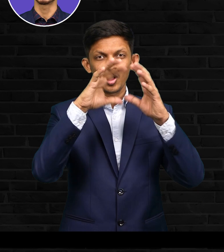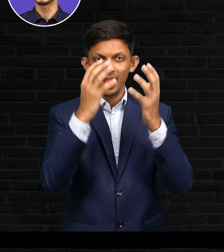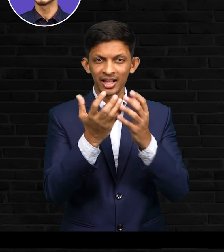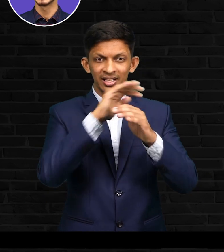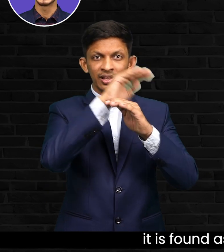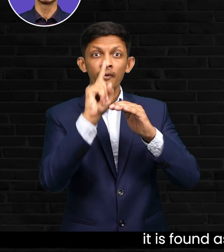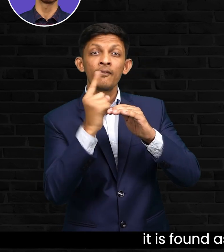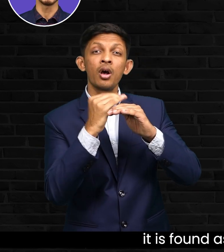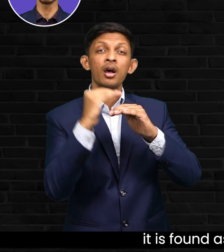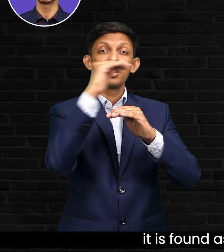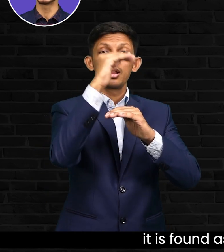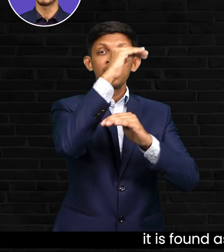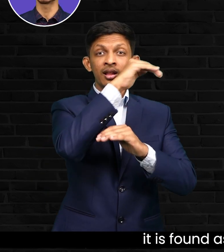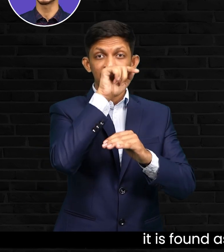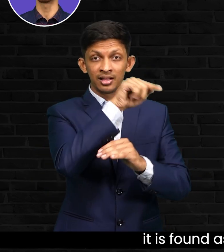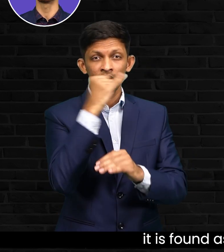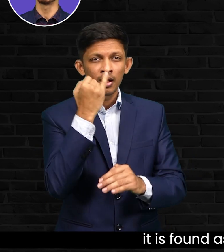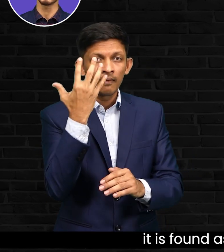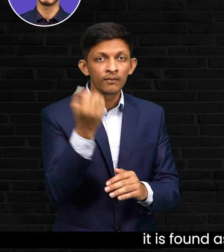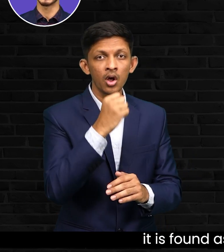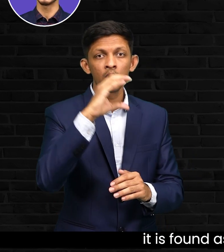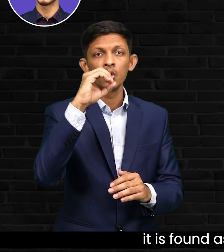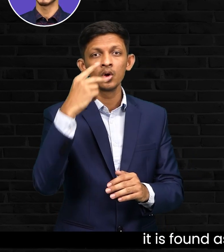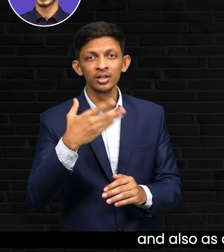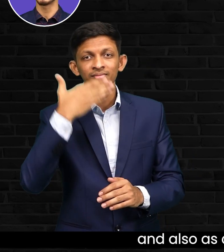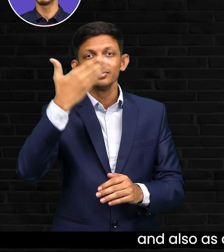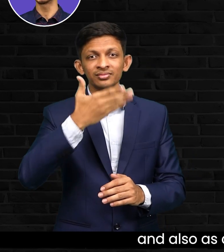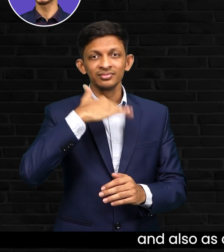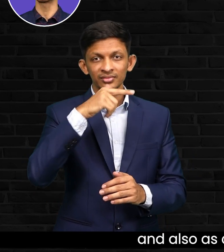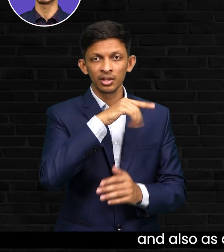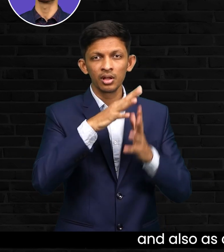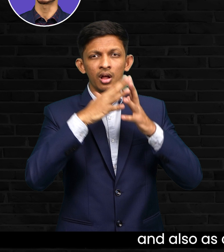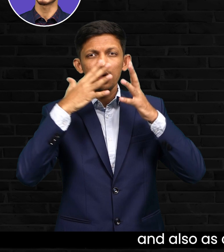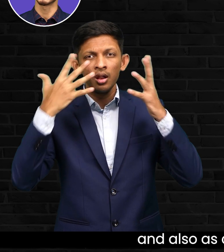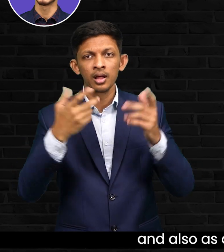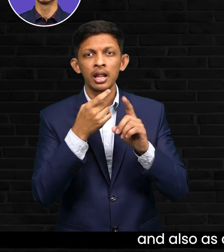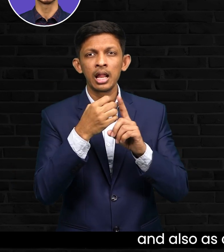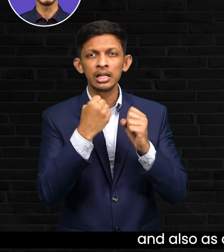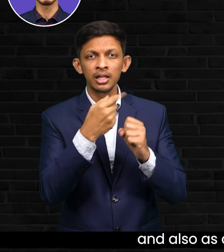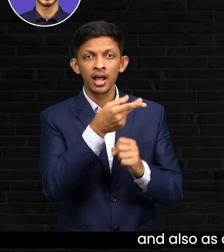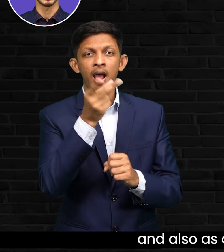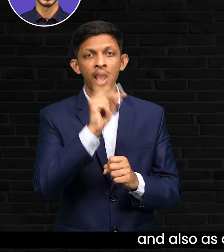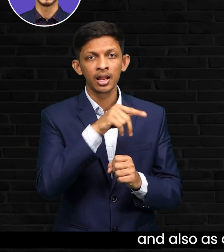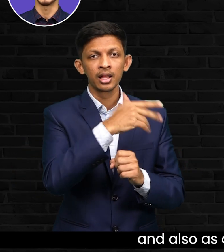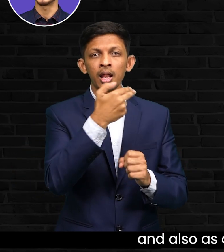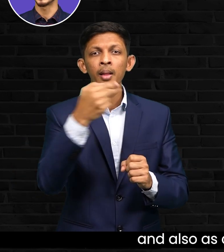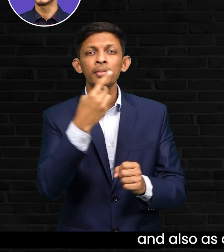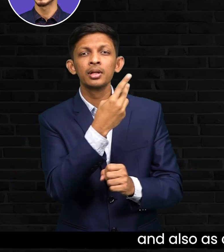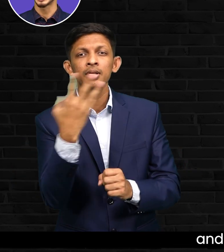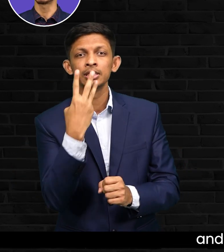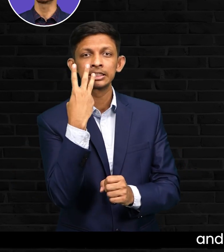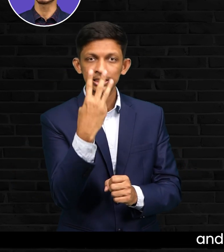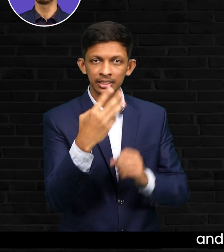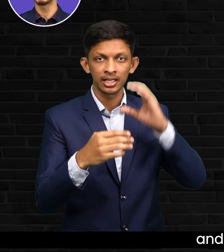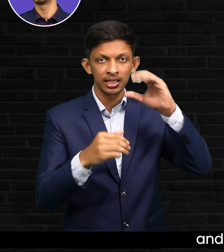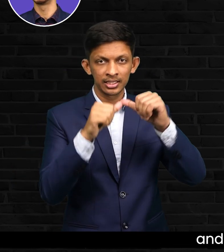In the crust, it is found as the oxides of most metals and also as carbonate, sulfate, nitrate,